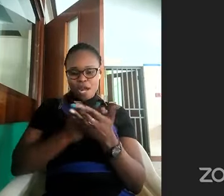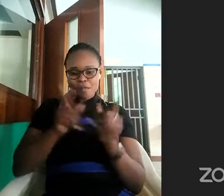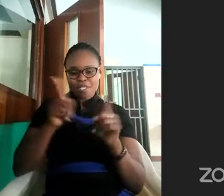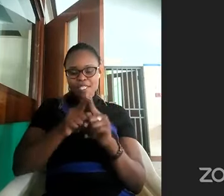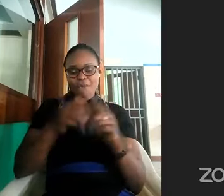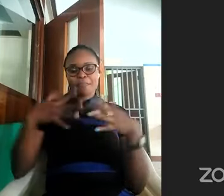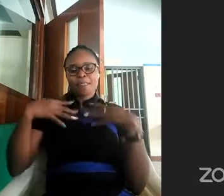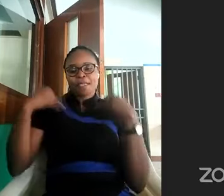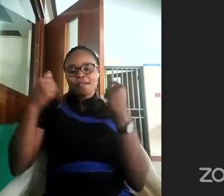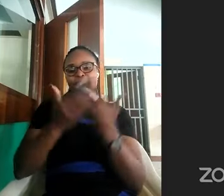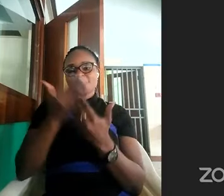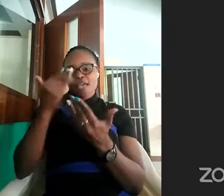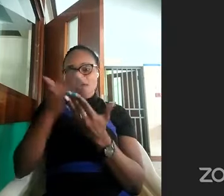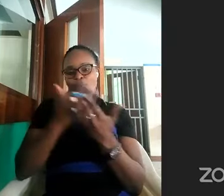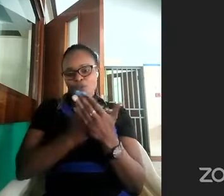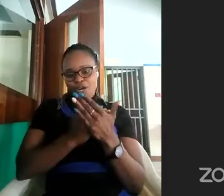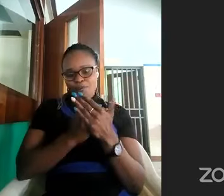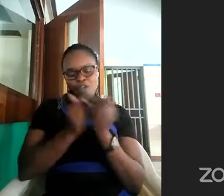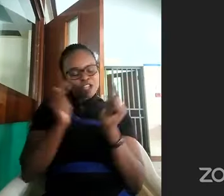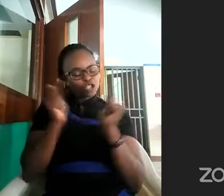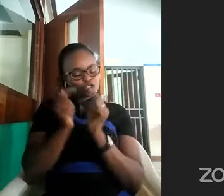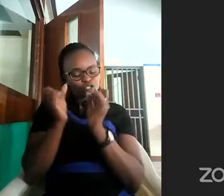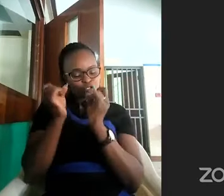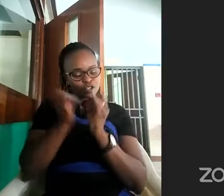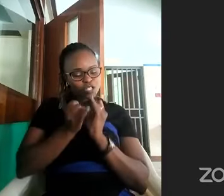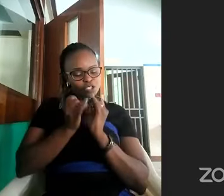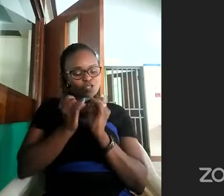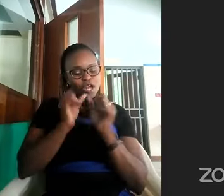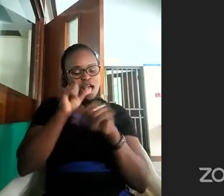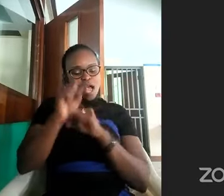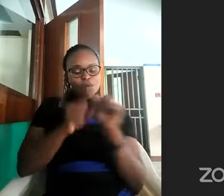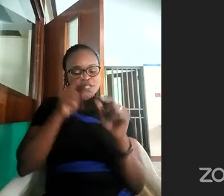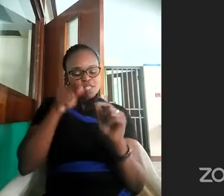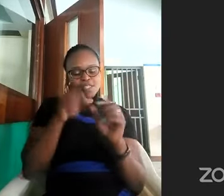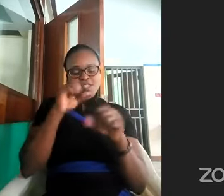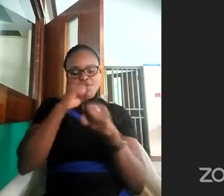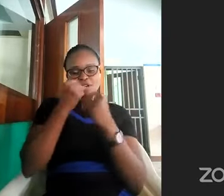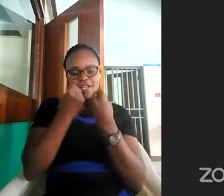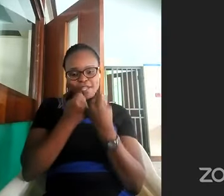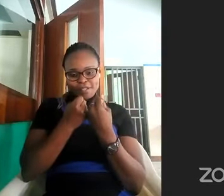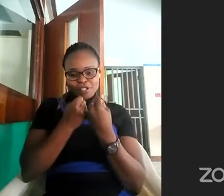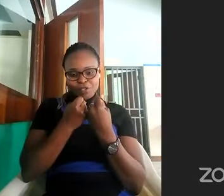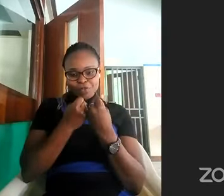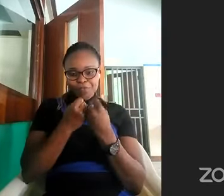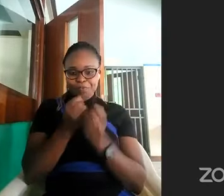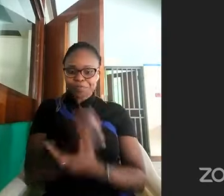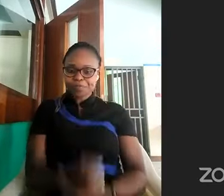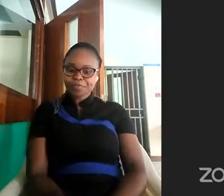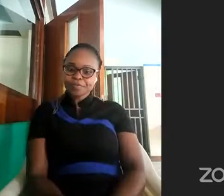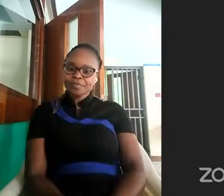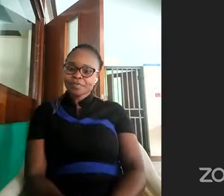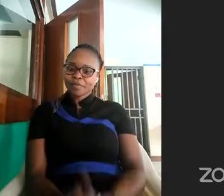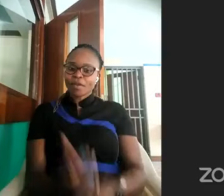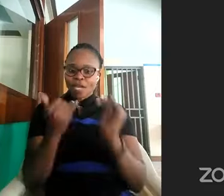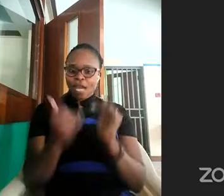of our disability trust organization. So I want us to have a 2-minute conversation on